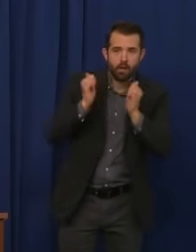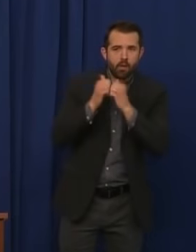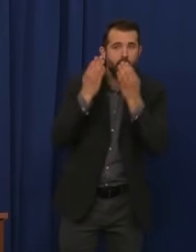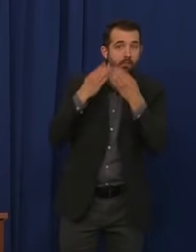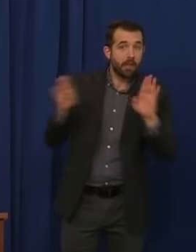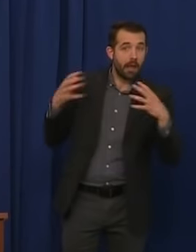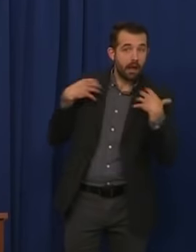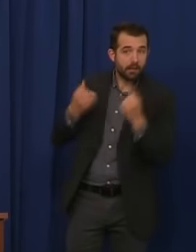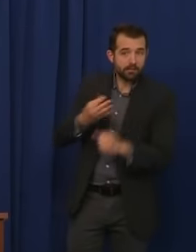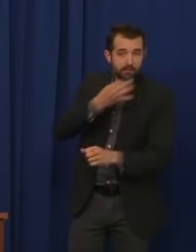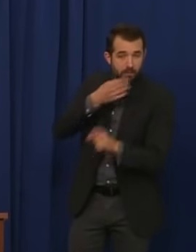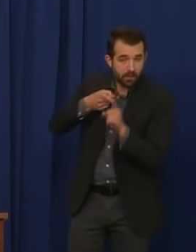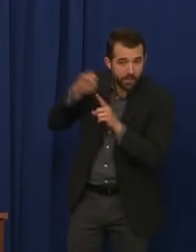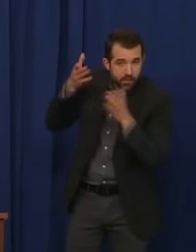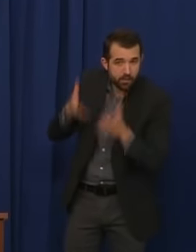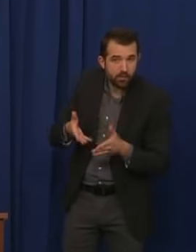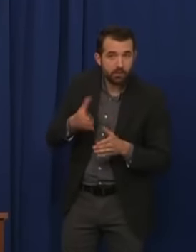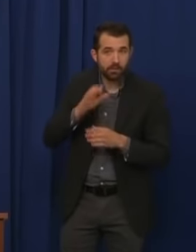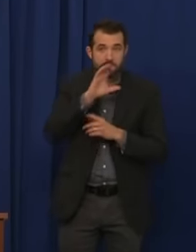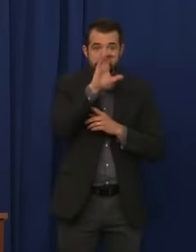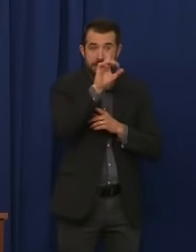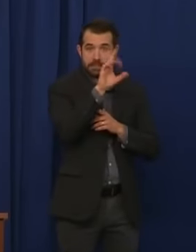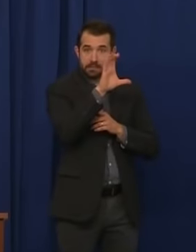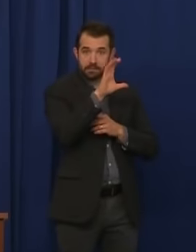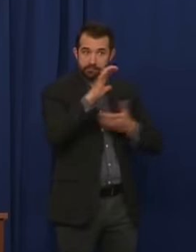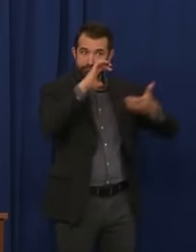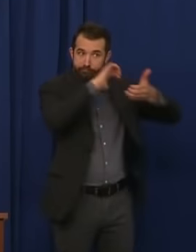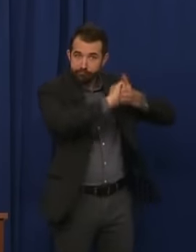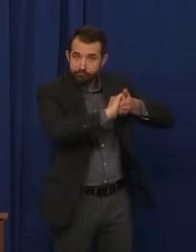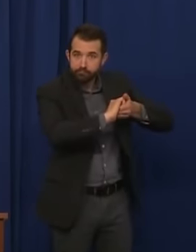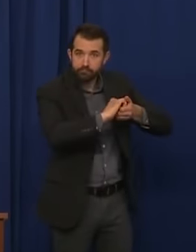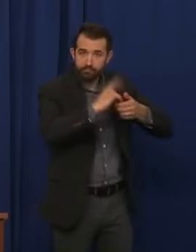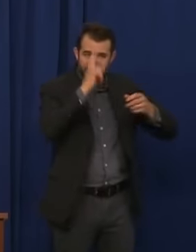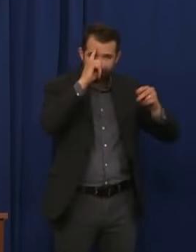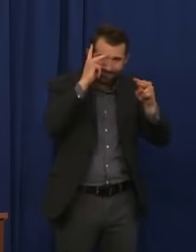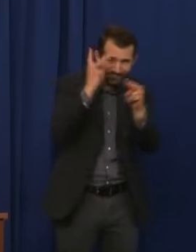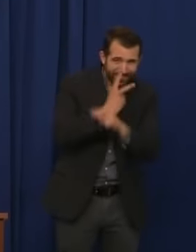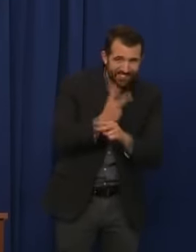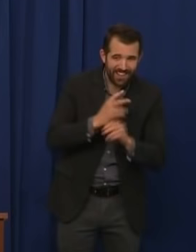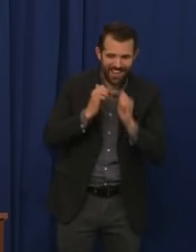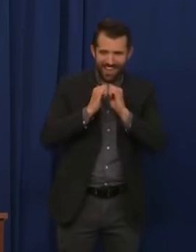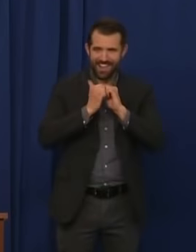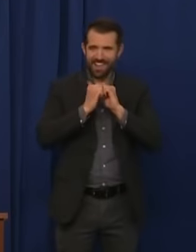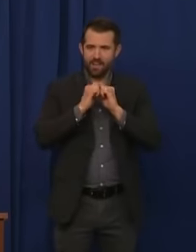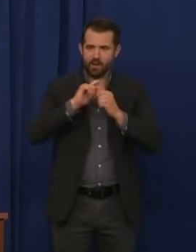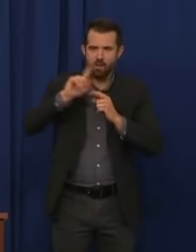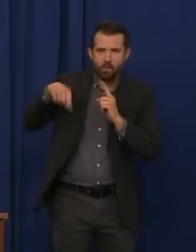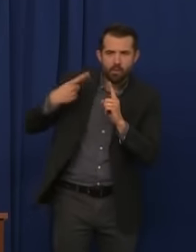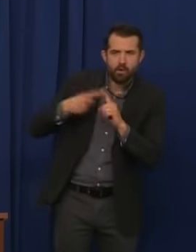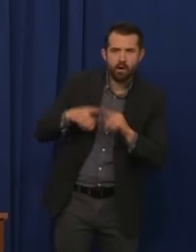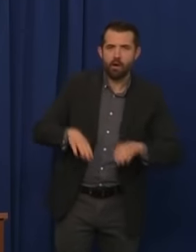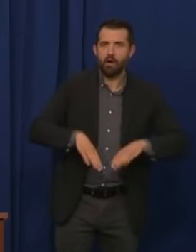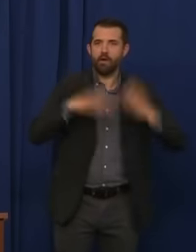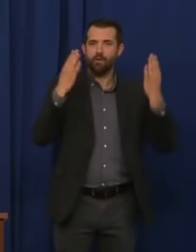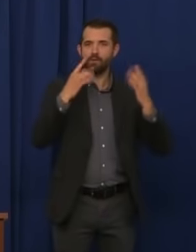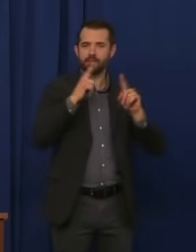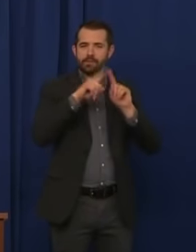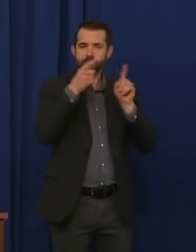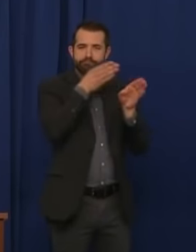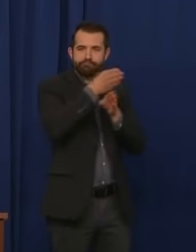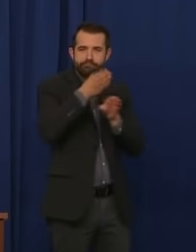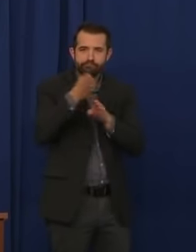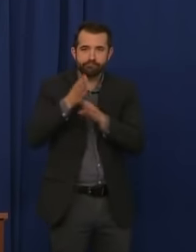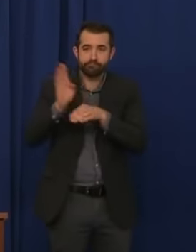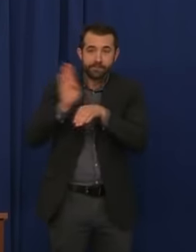CDC to figure out how and when to open up different sectors of the economy in the coming weeks and